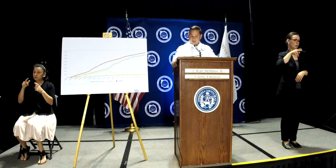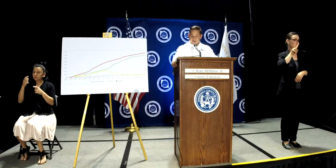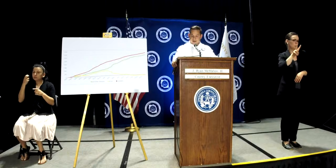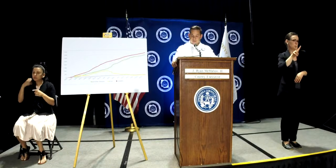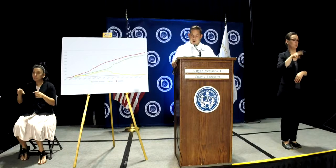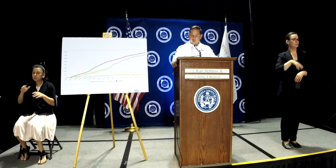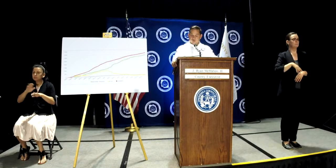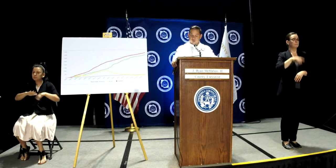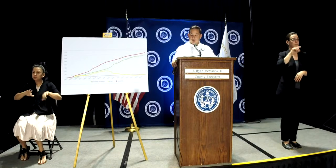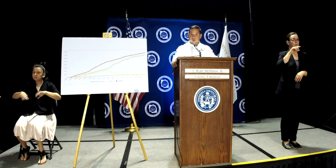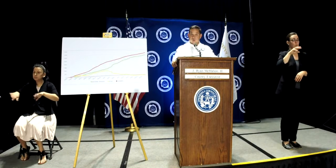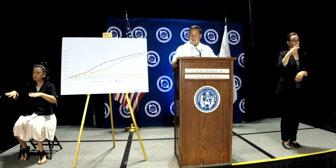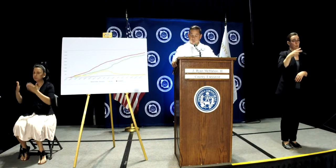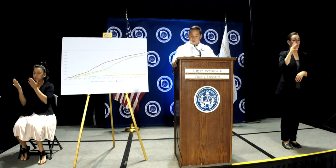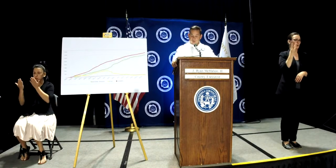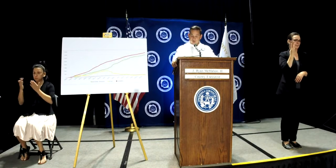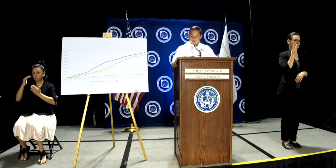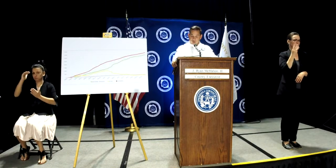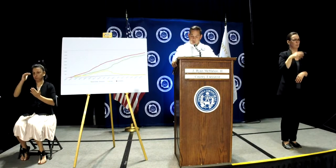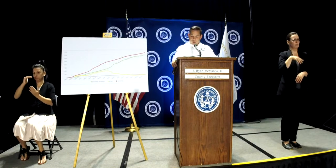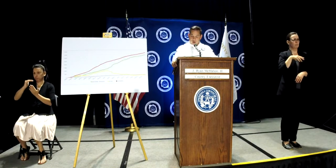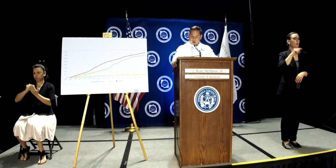This Wednesday, Baldwinsville High School.